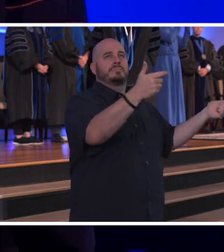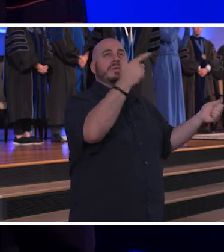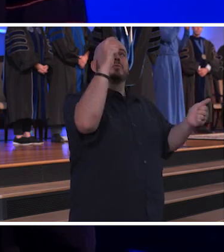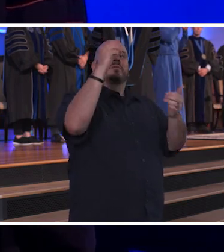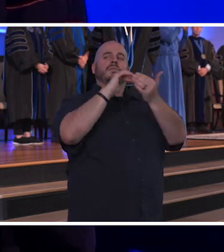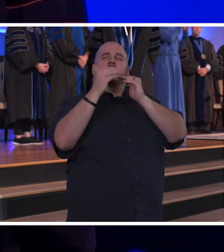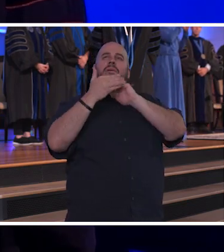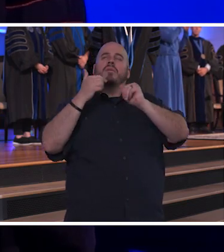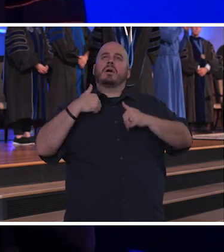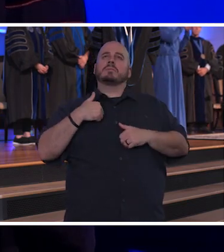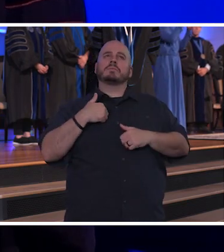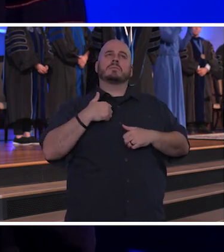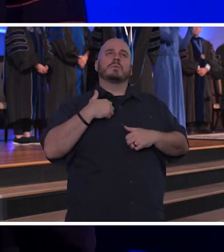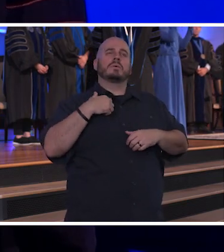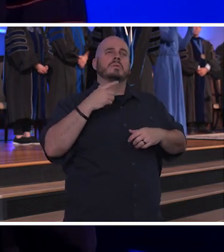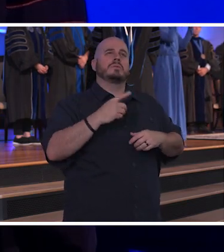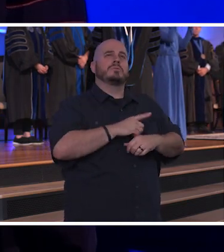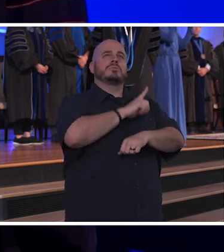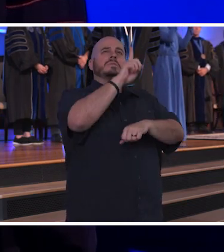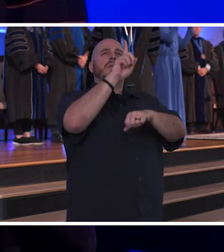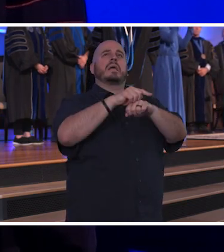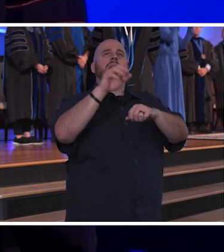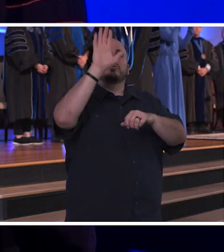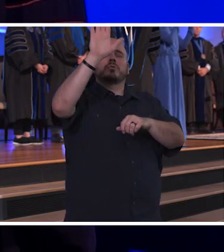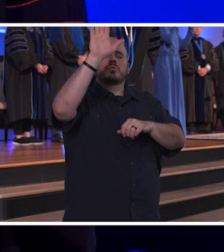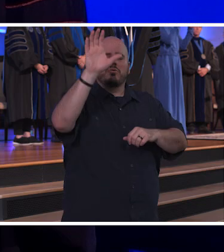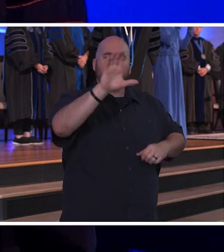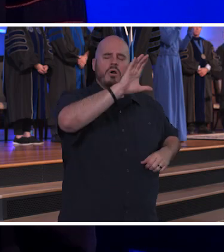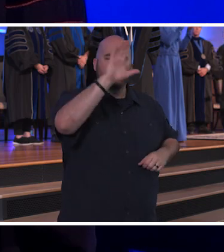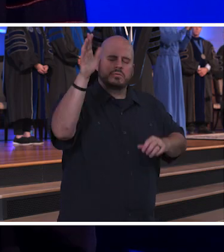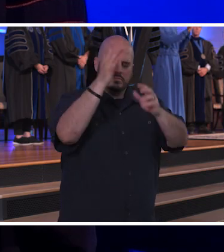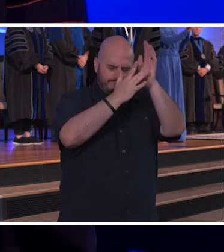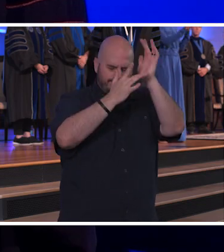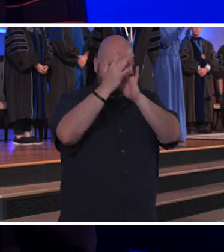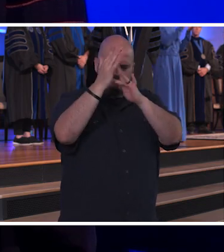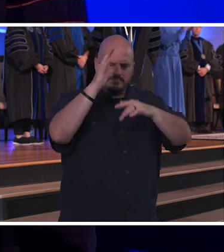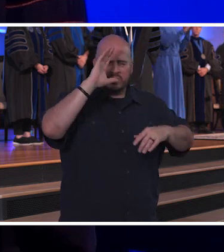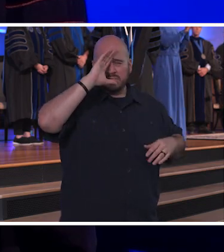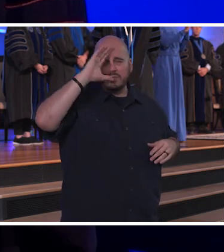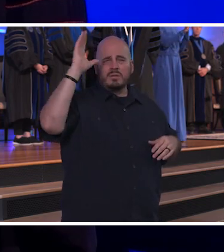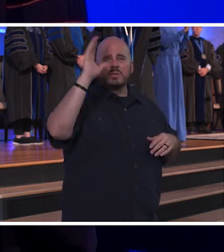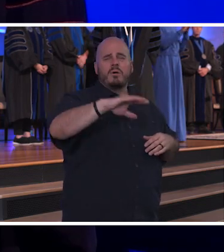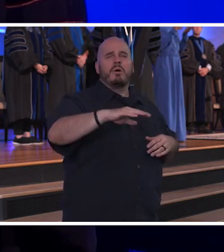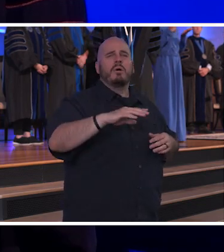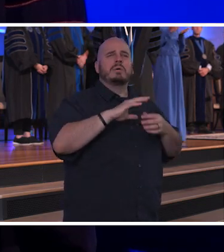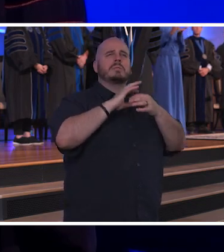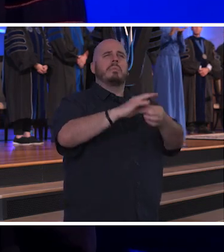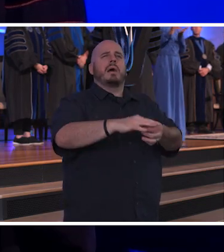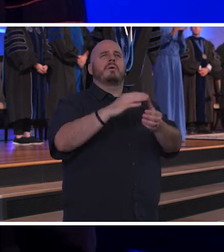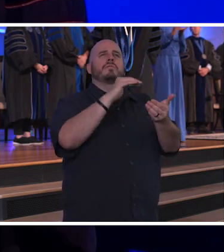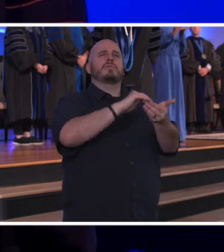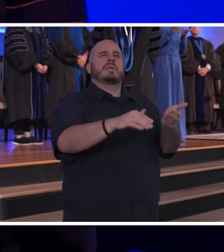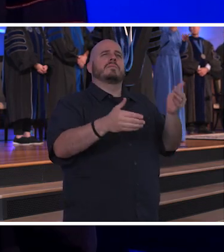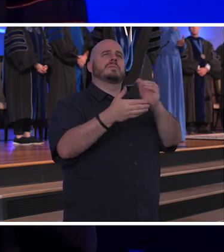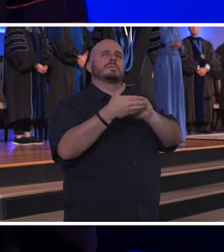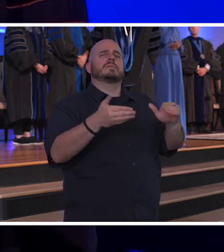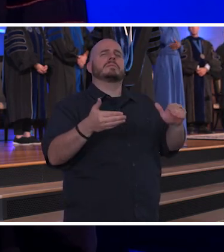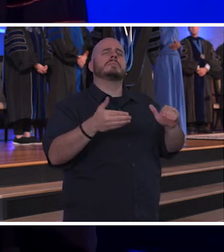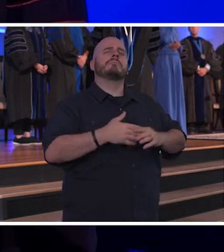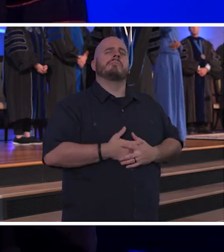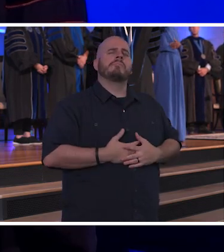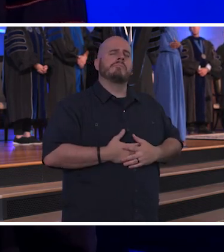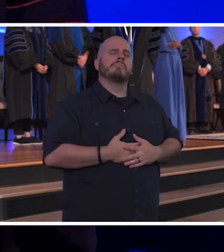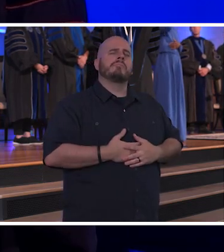in the cross of Jesus and to know that it's about forgiveness, and that we would be